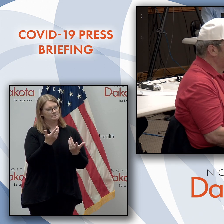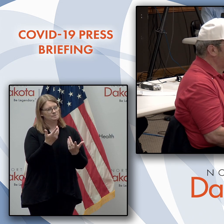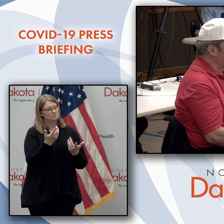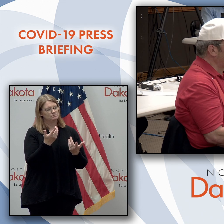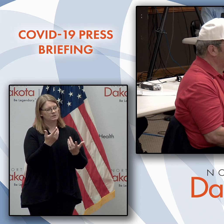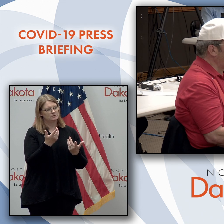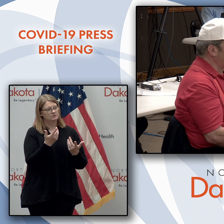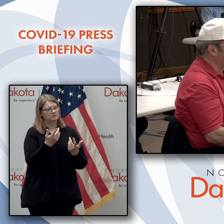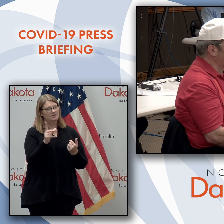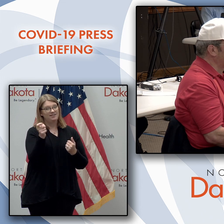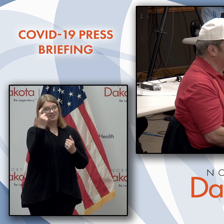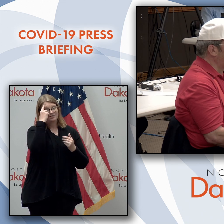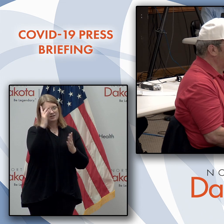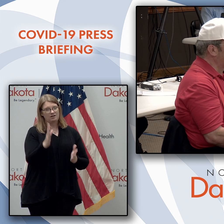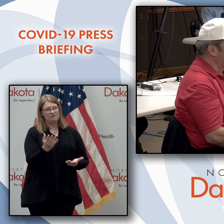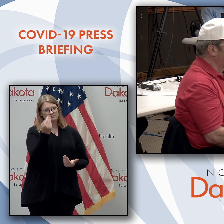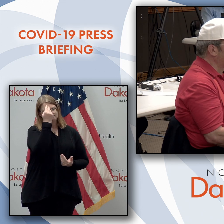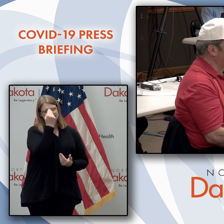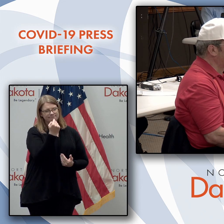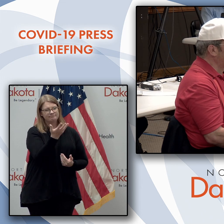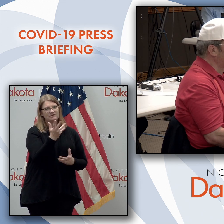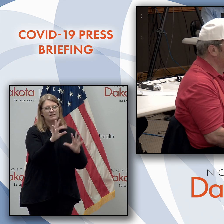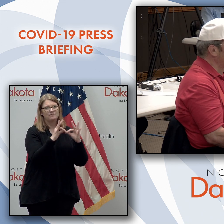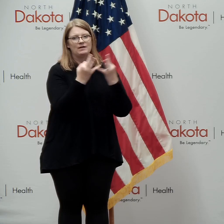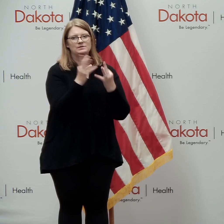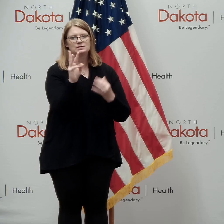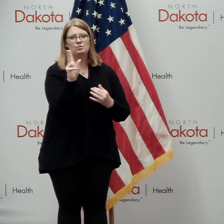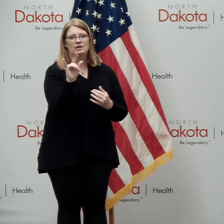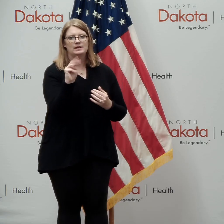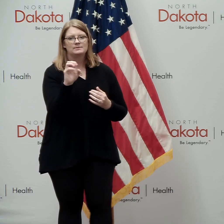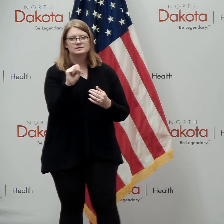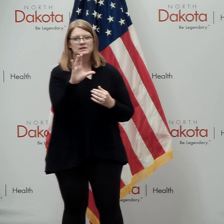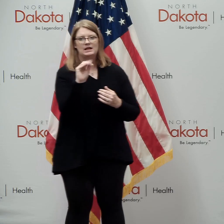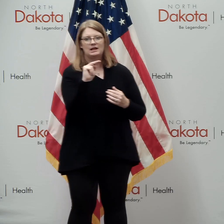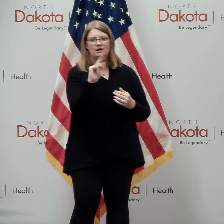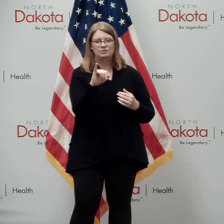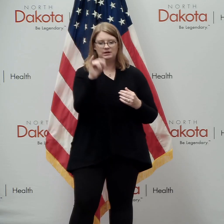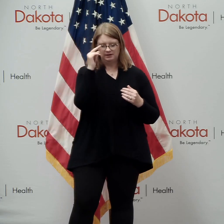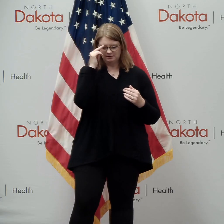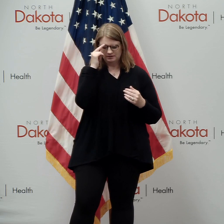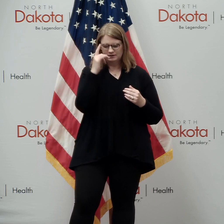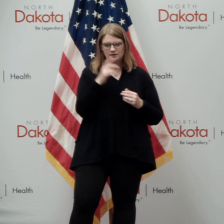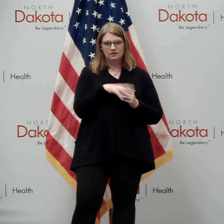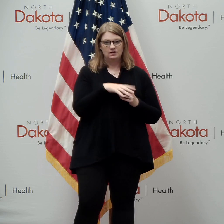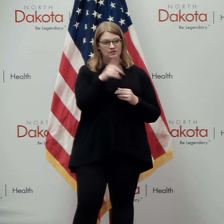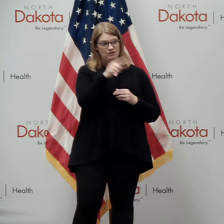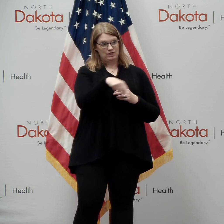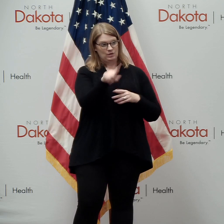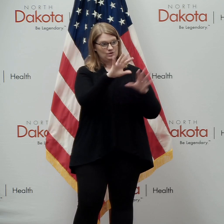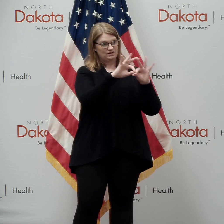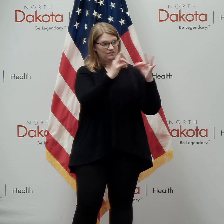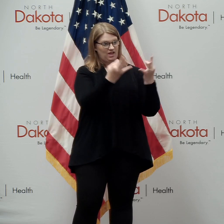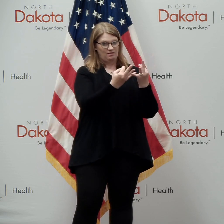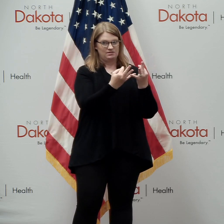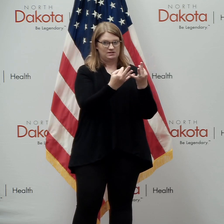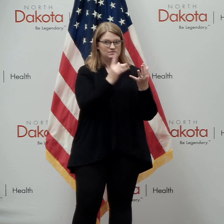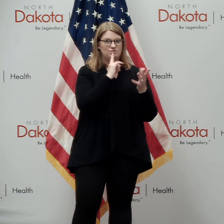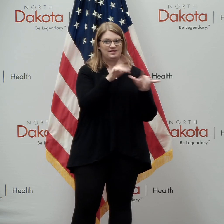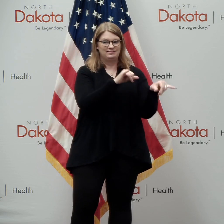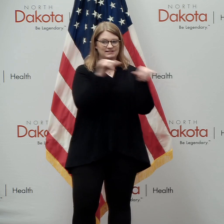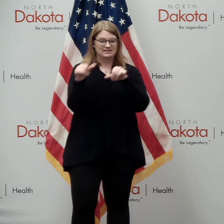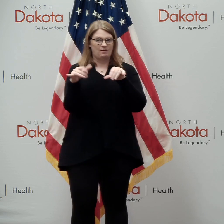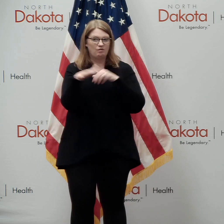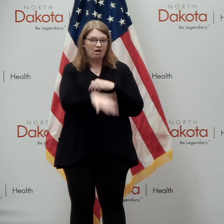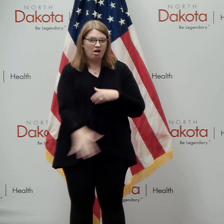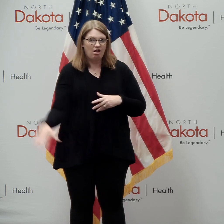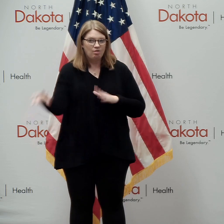have for those families in Williams County? Well, I think the messages for those families is the same as messages from all over the state, which